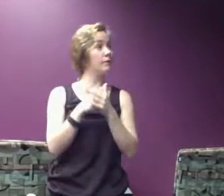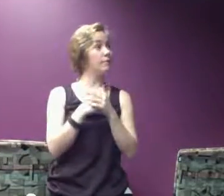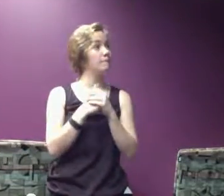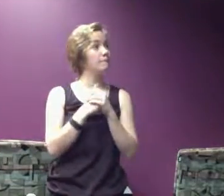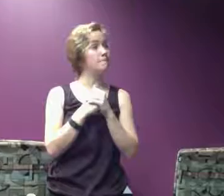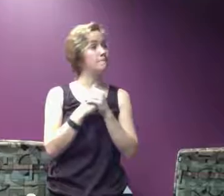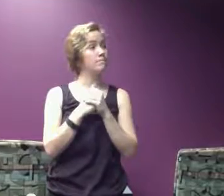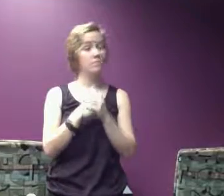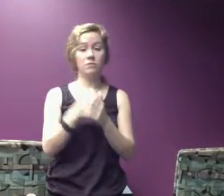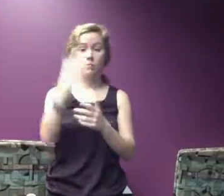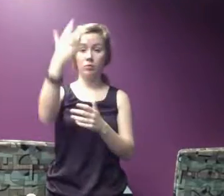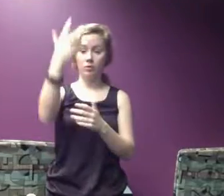They cancel now.